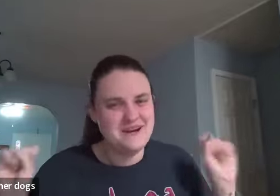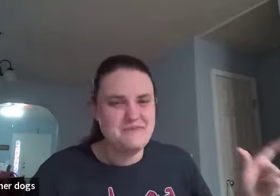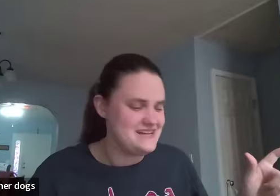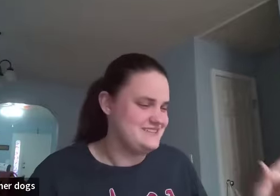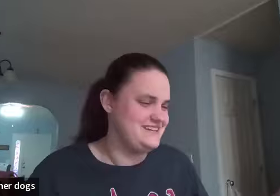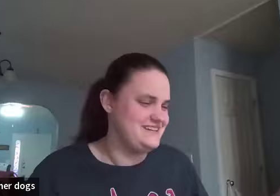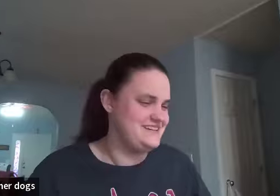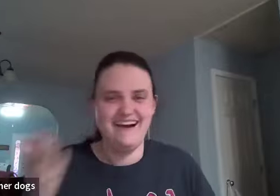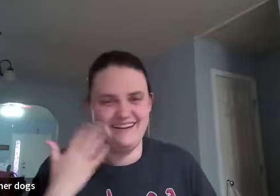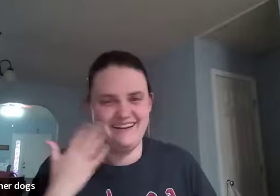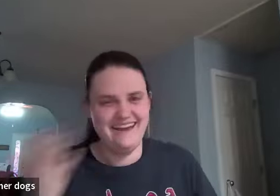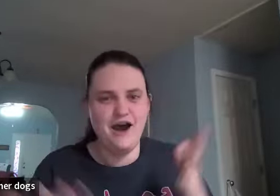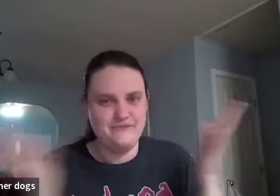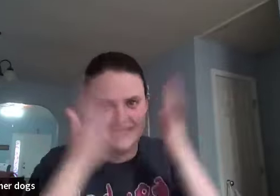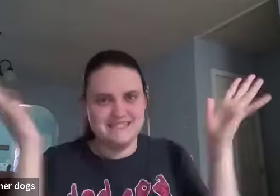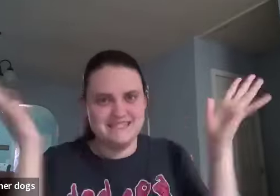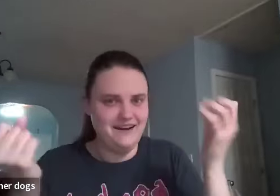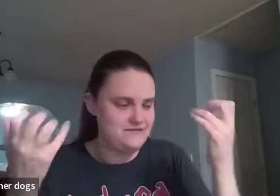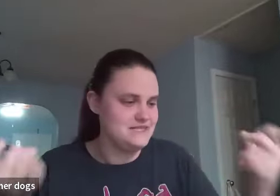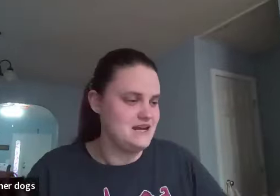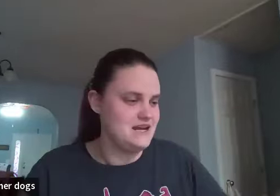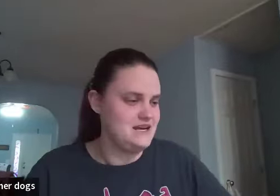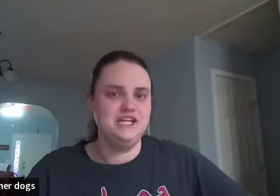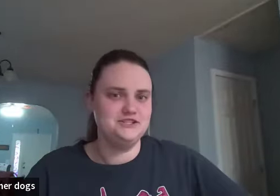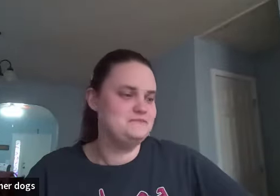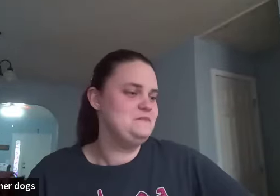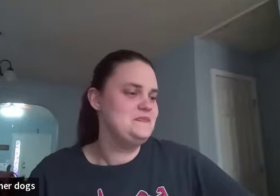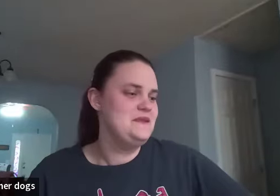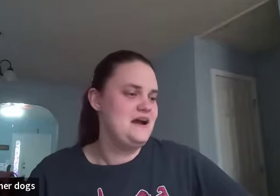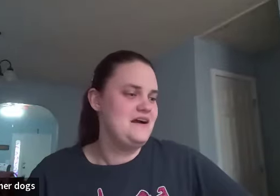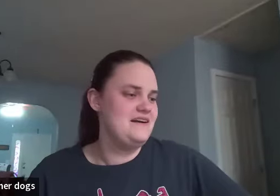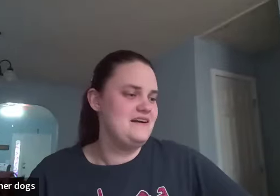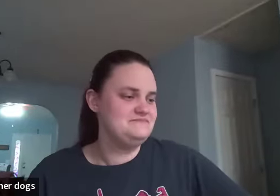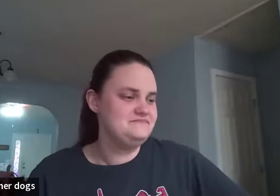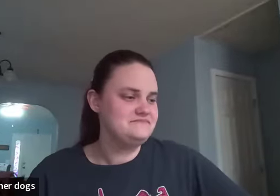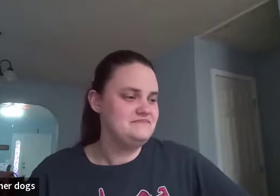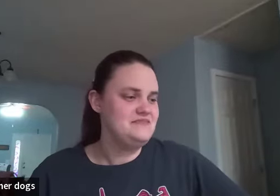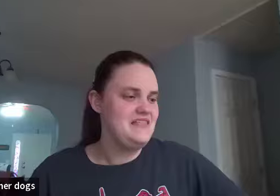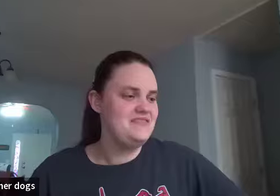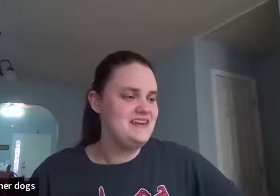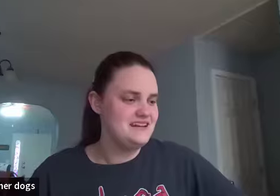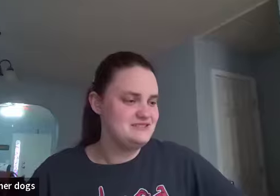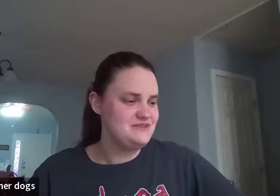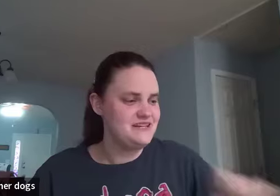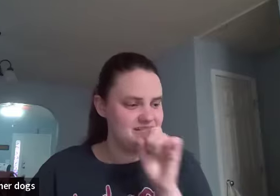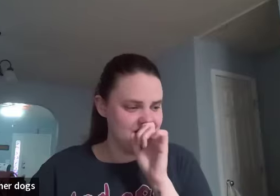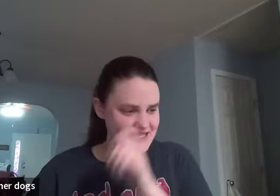very biased on ASL. Okay, obviously, I've been signing for 10 years. All right. The next one we're going to do is